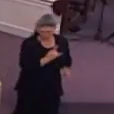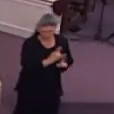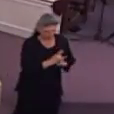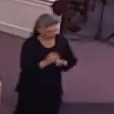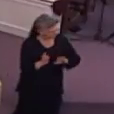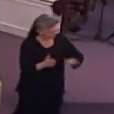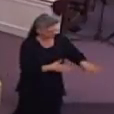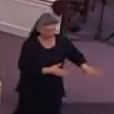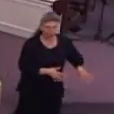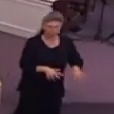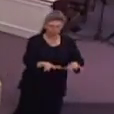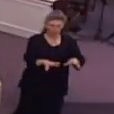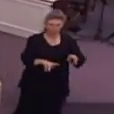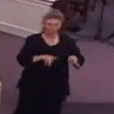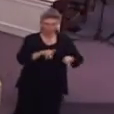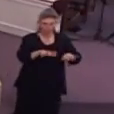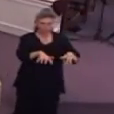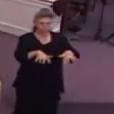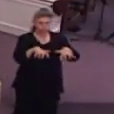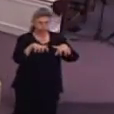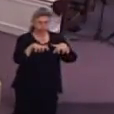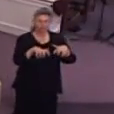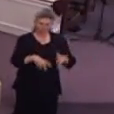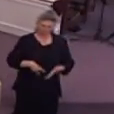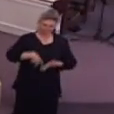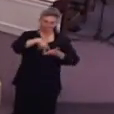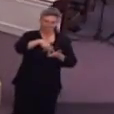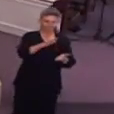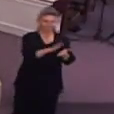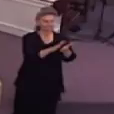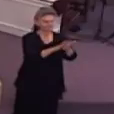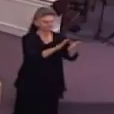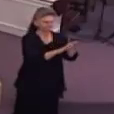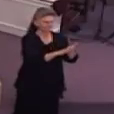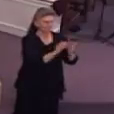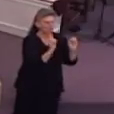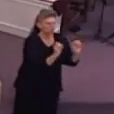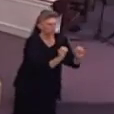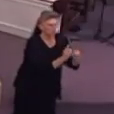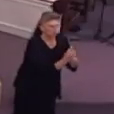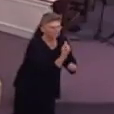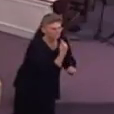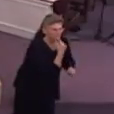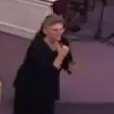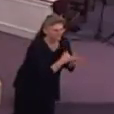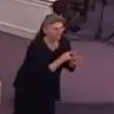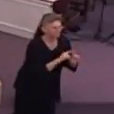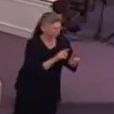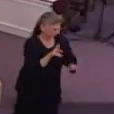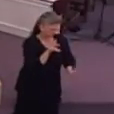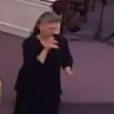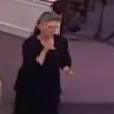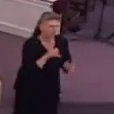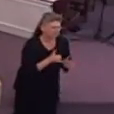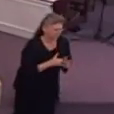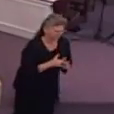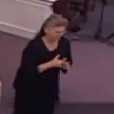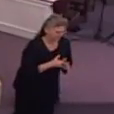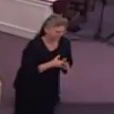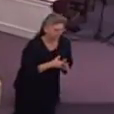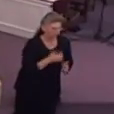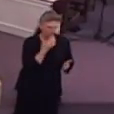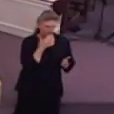Of course, the congregation, they erupted in applause, and no one said it, but you could hear it.